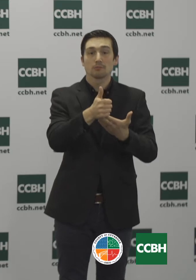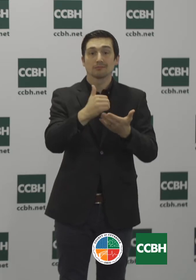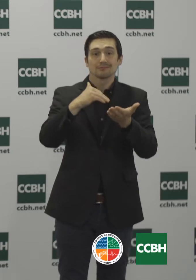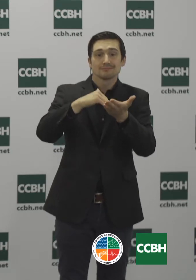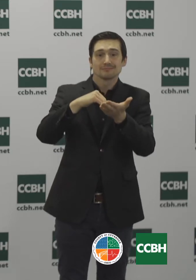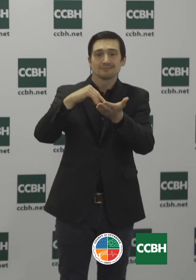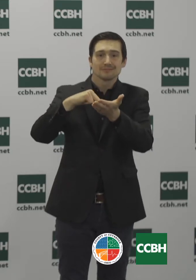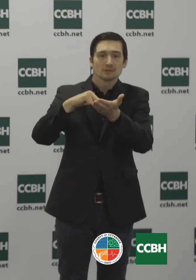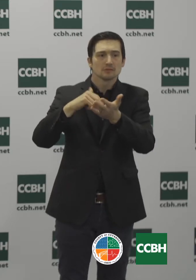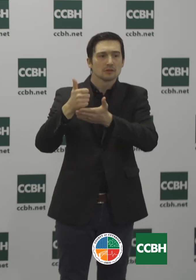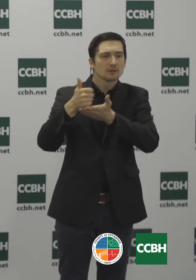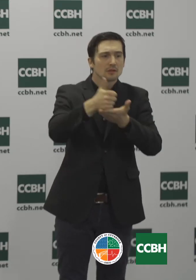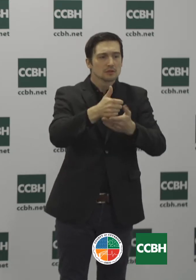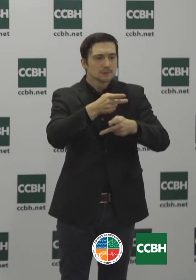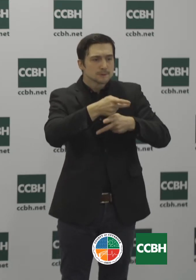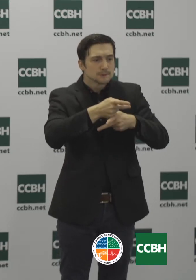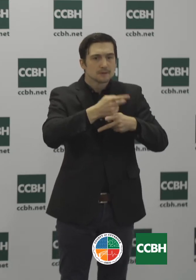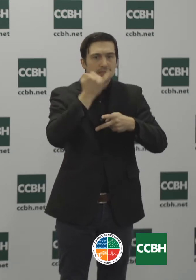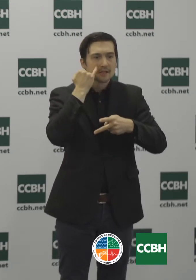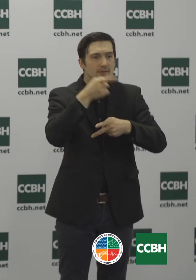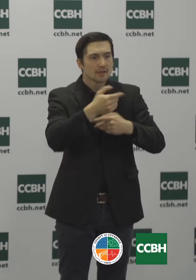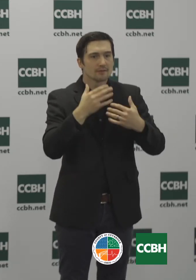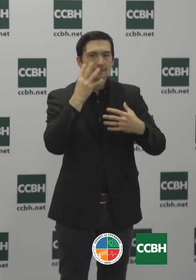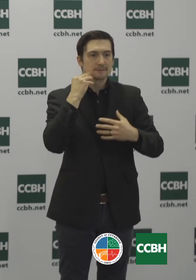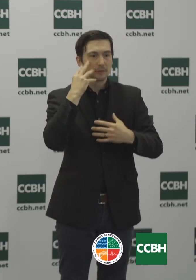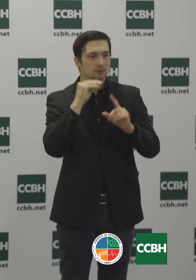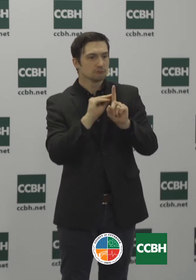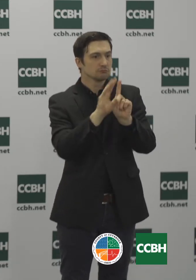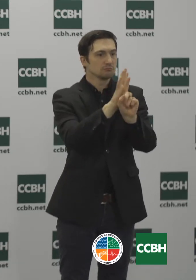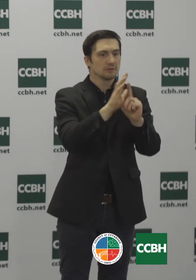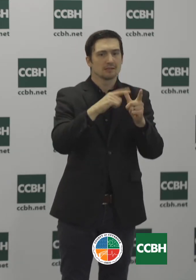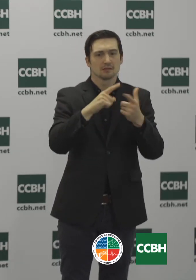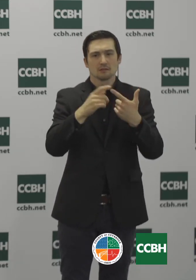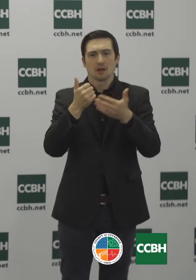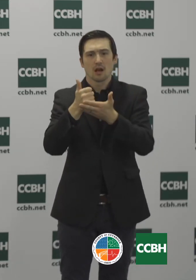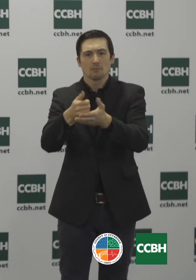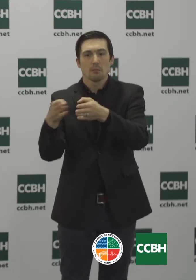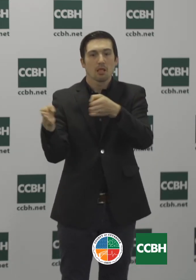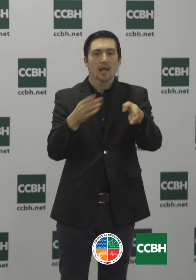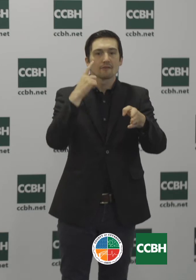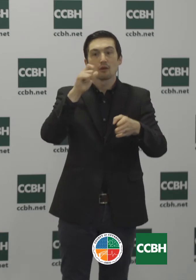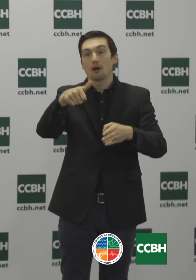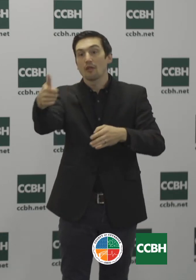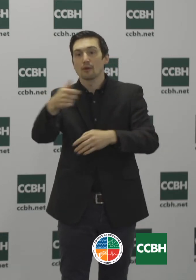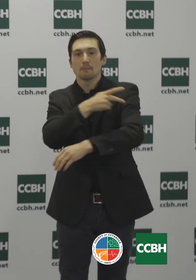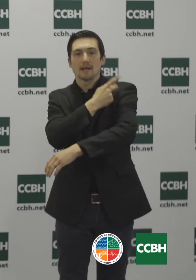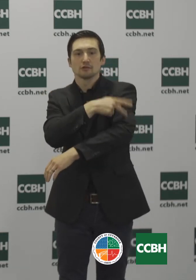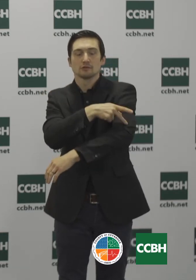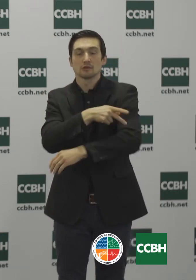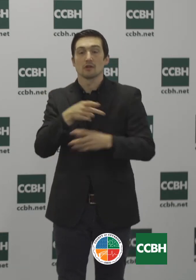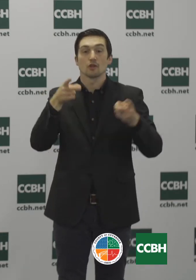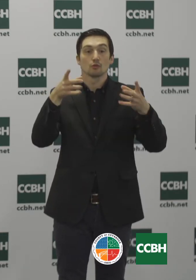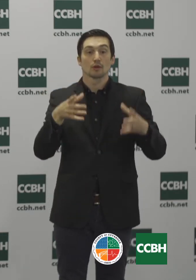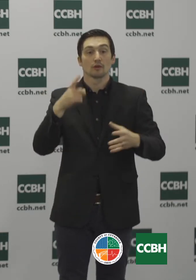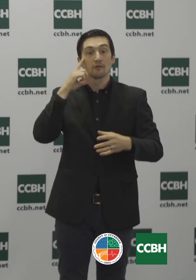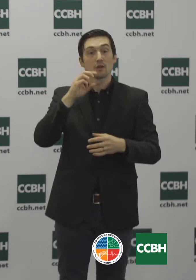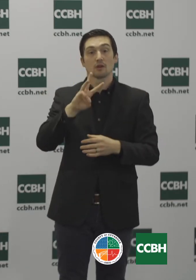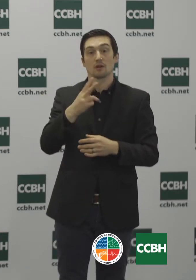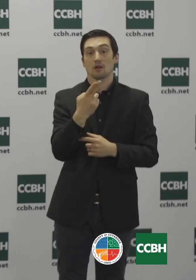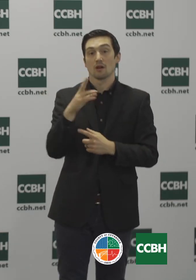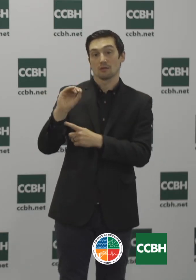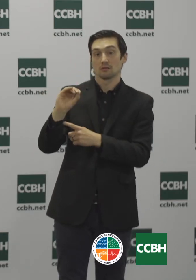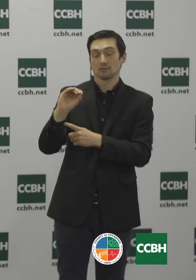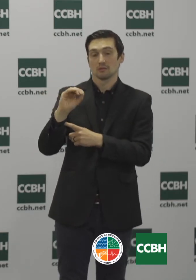better care for people who have been infected and plan for others. The director of the World Health